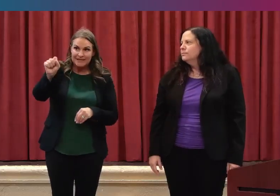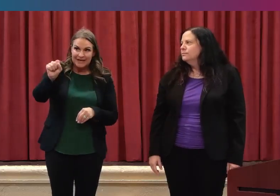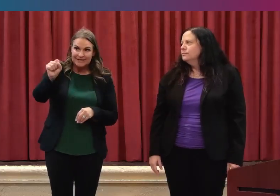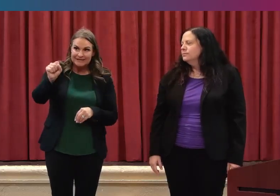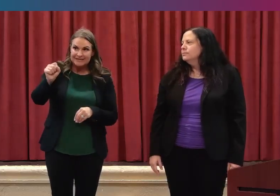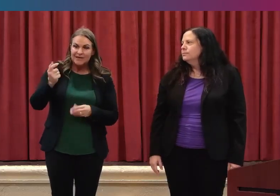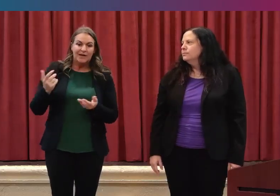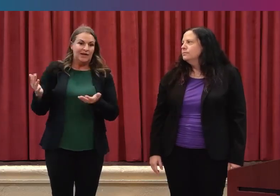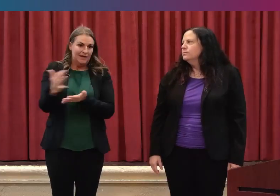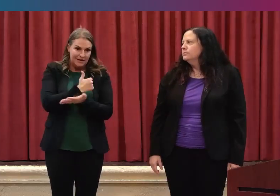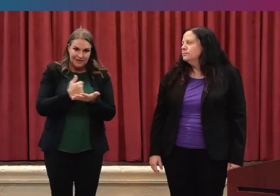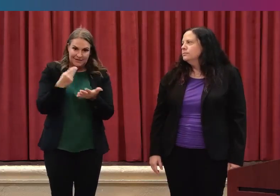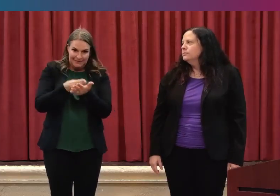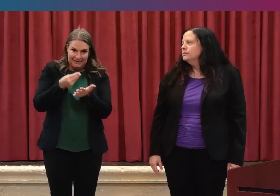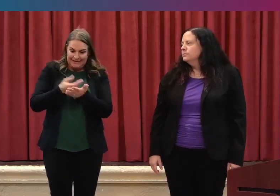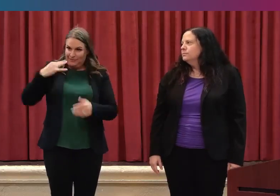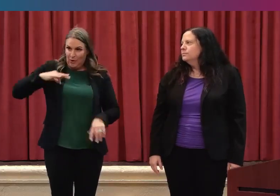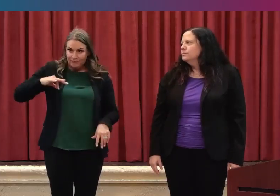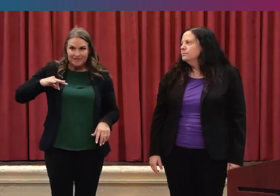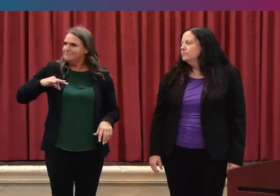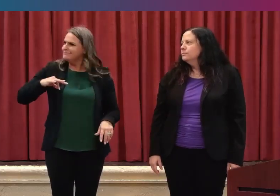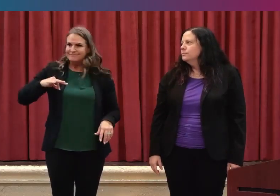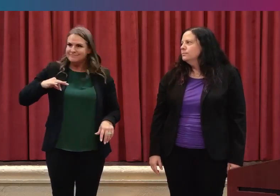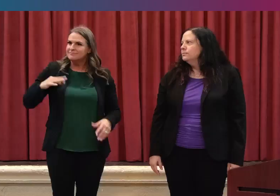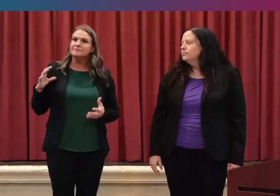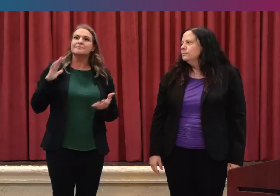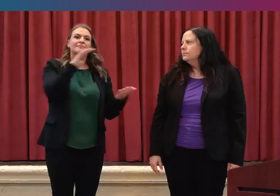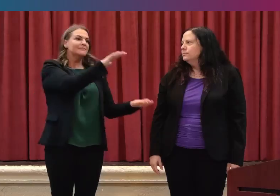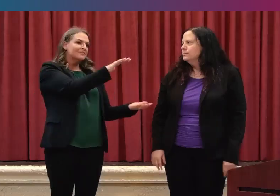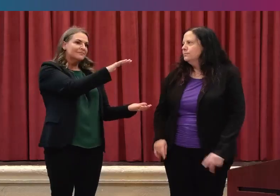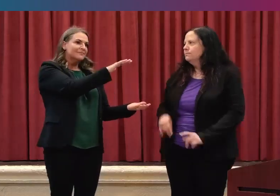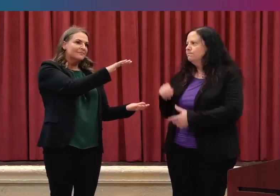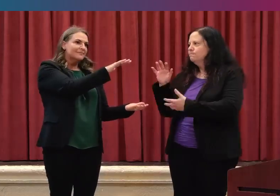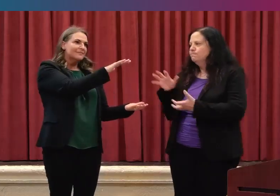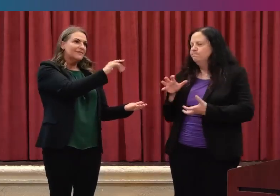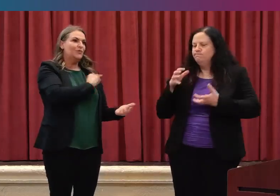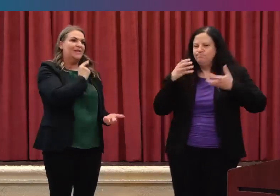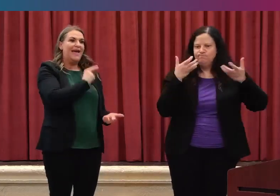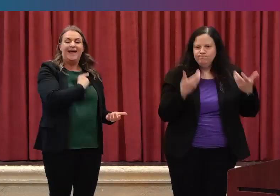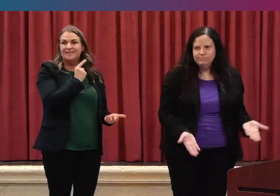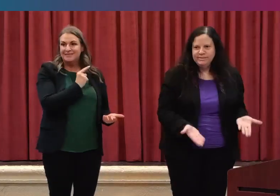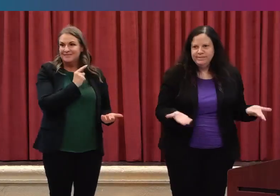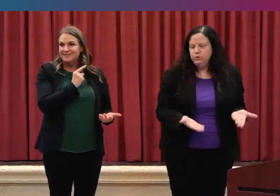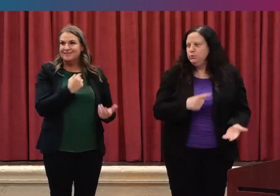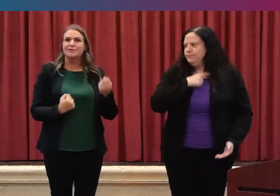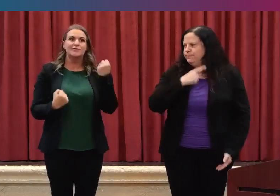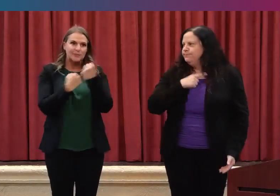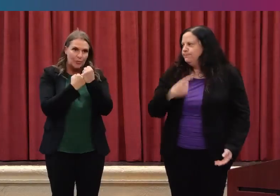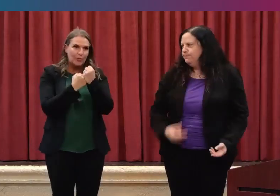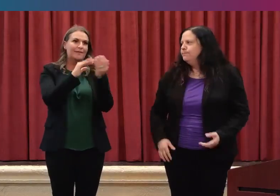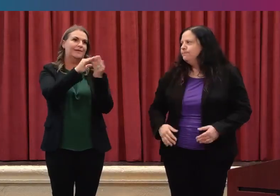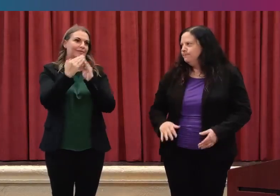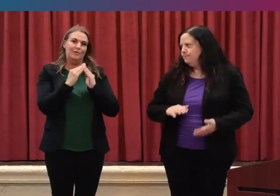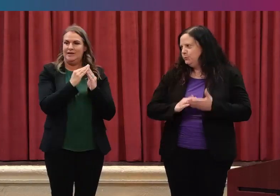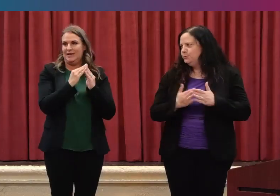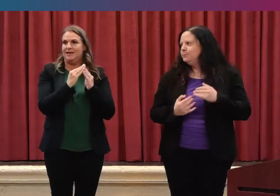are unique. Here at LifeSigns, we use our profit and we pass it on to GLAD for